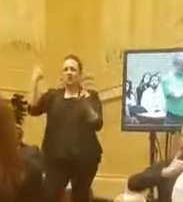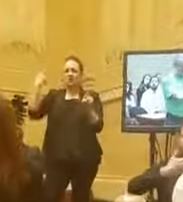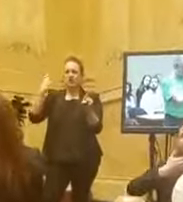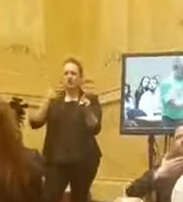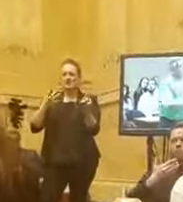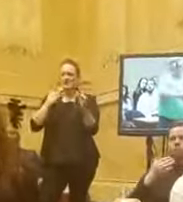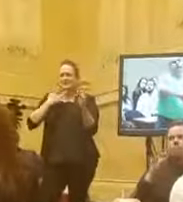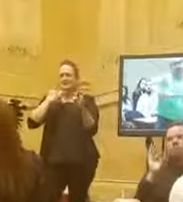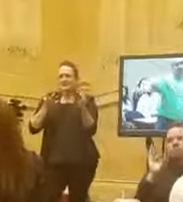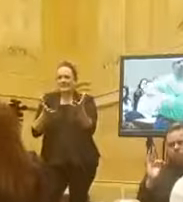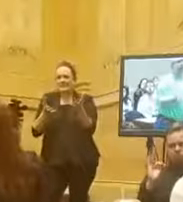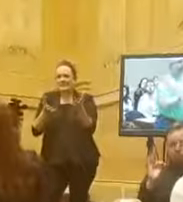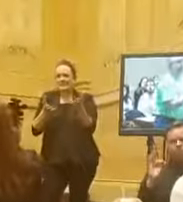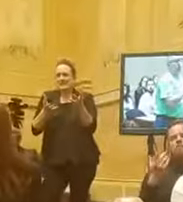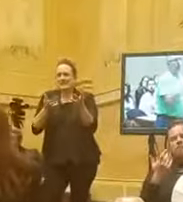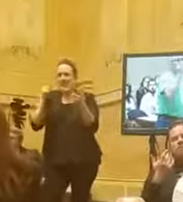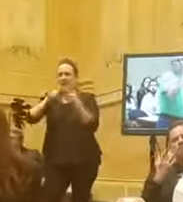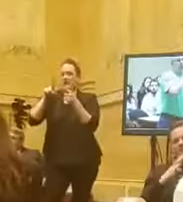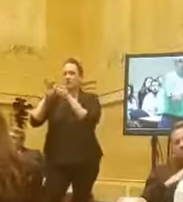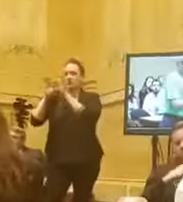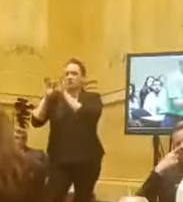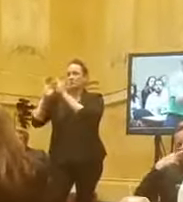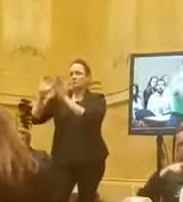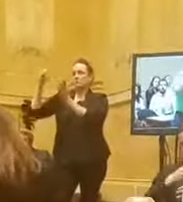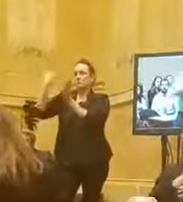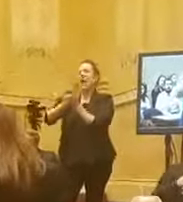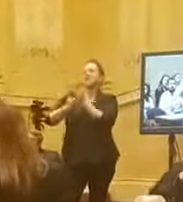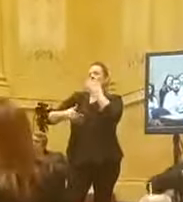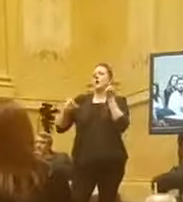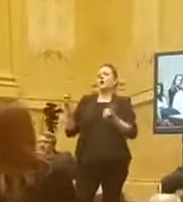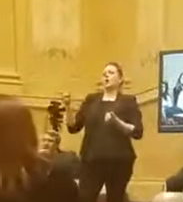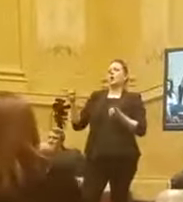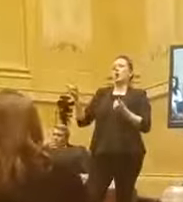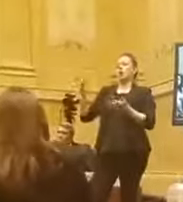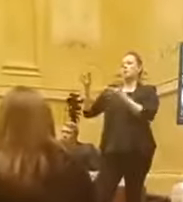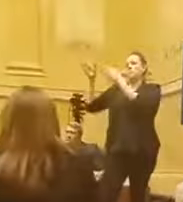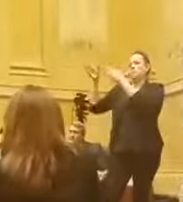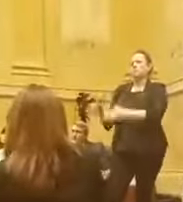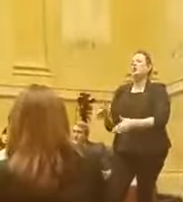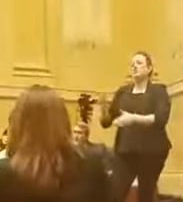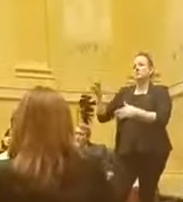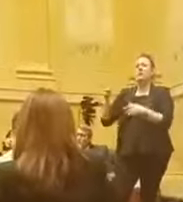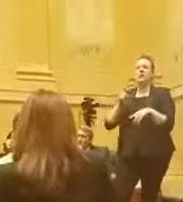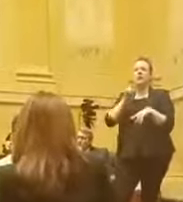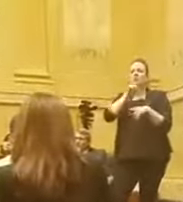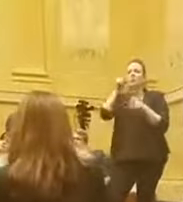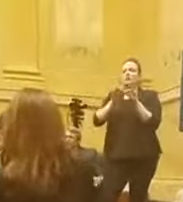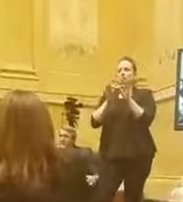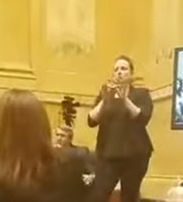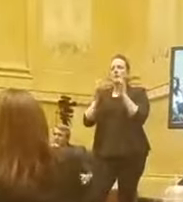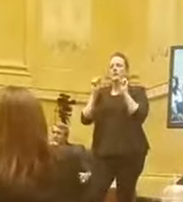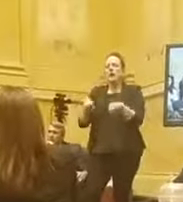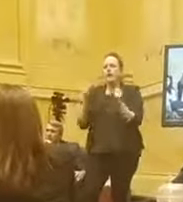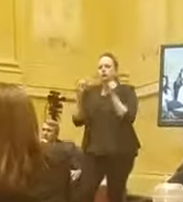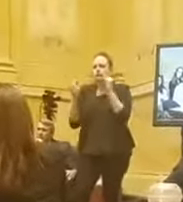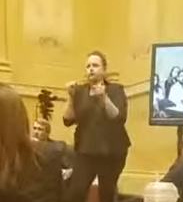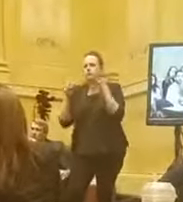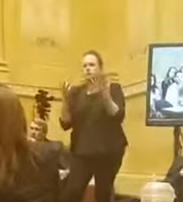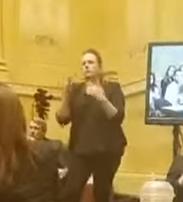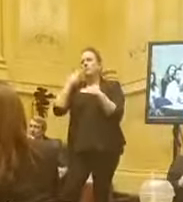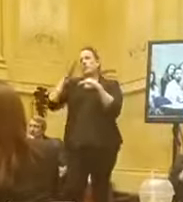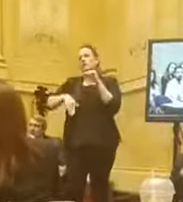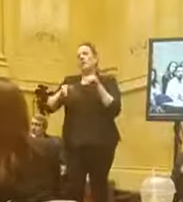can provide immediate access. The whole point is that the community, yes, wants that immediate access, but as soon as you get a live interpreter, they should be